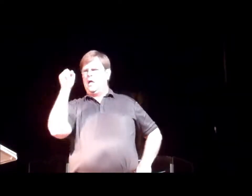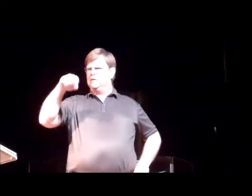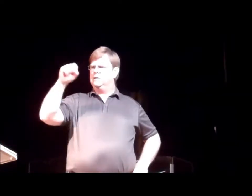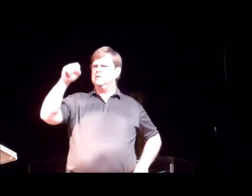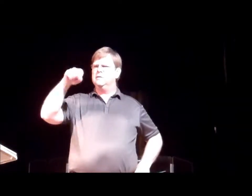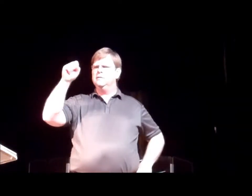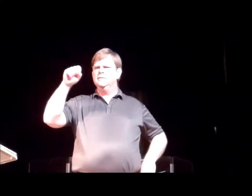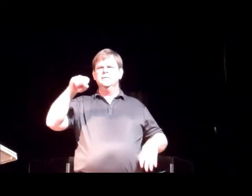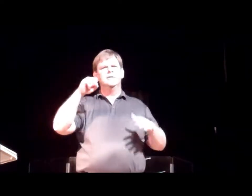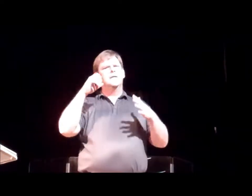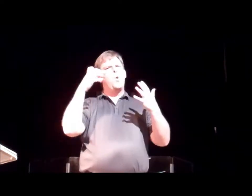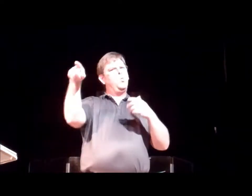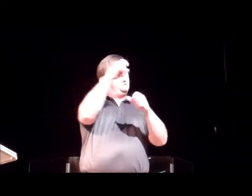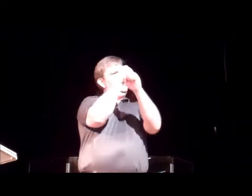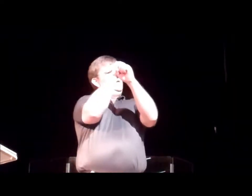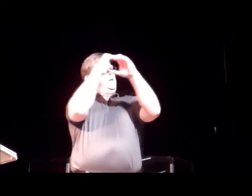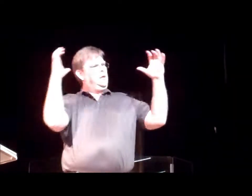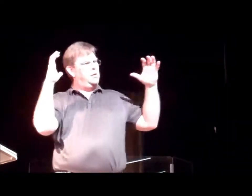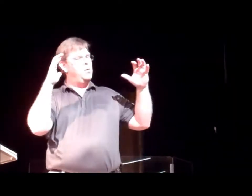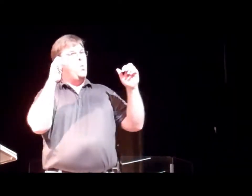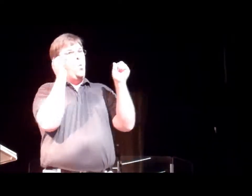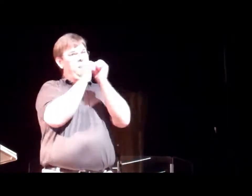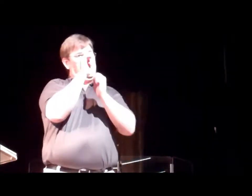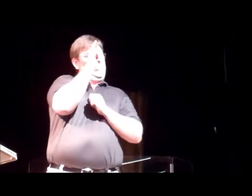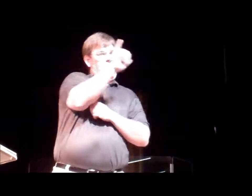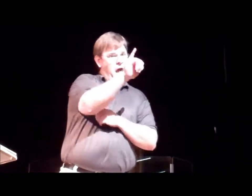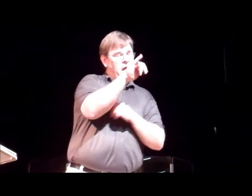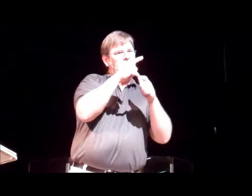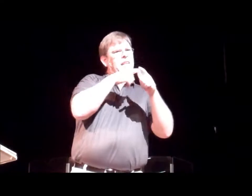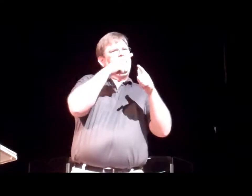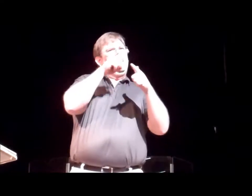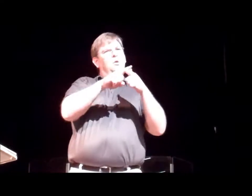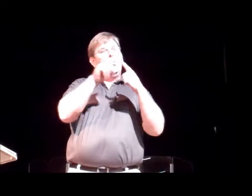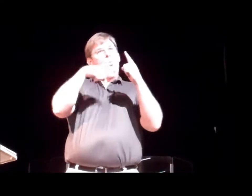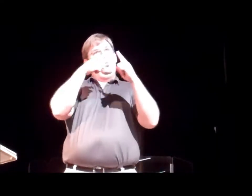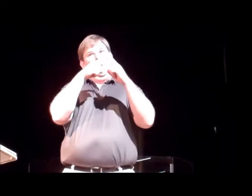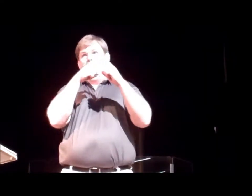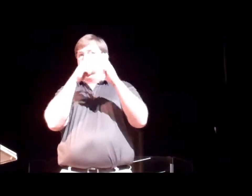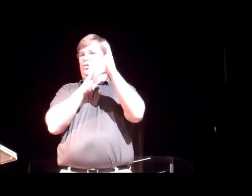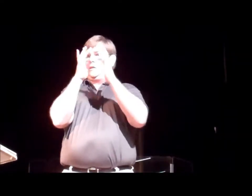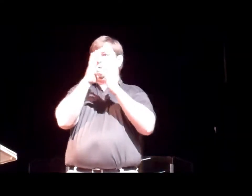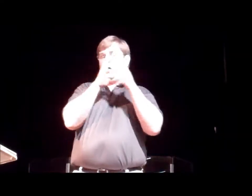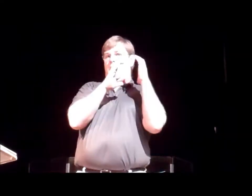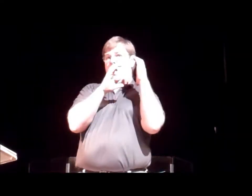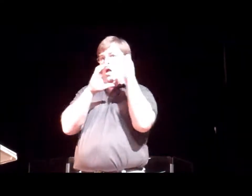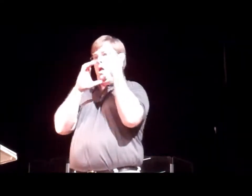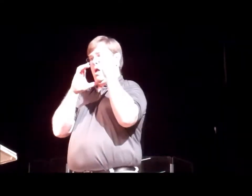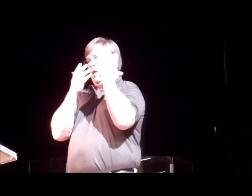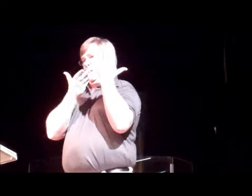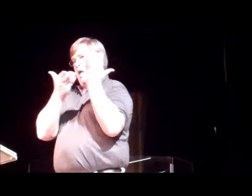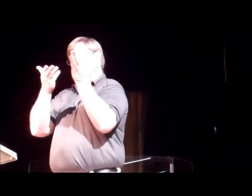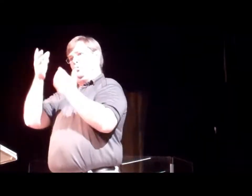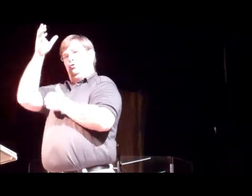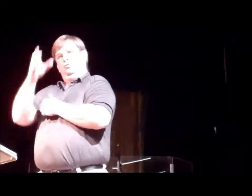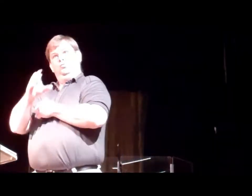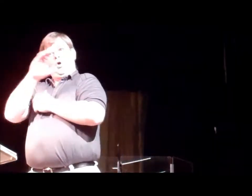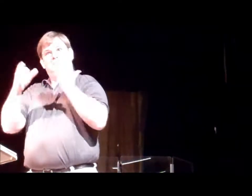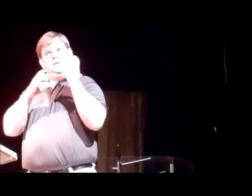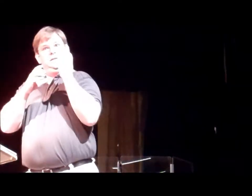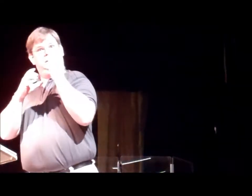on the body, much more physically abusive. So keep that in mind. On top of that, Jesus had to carry